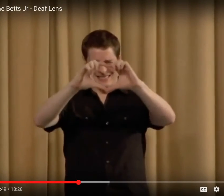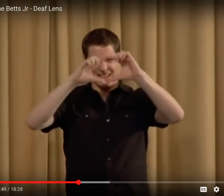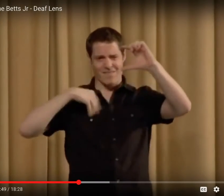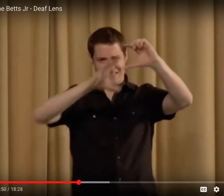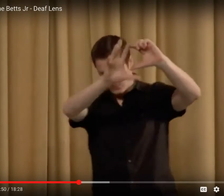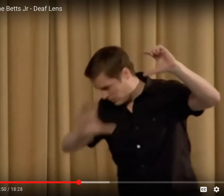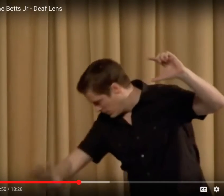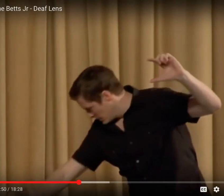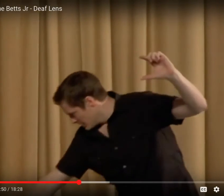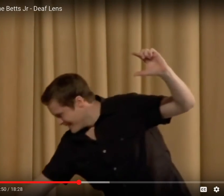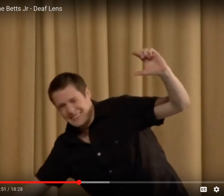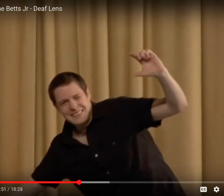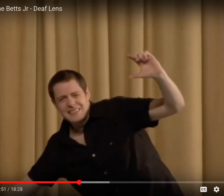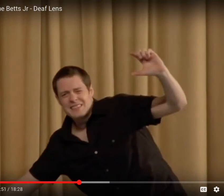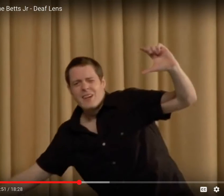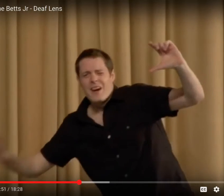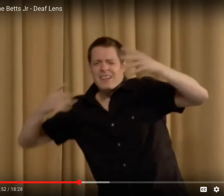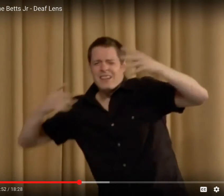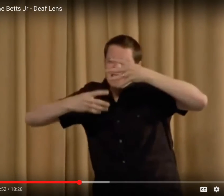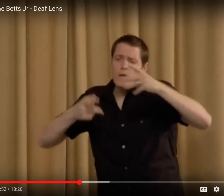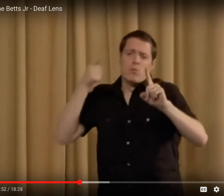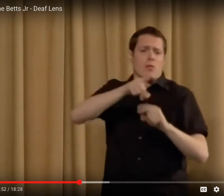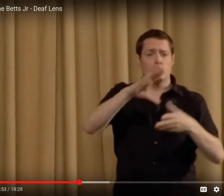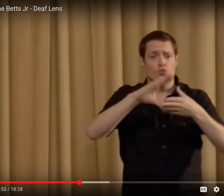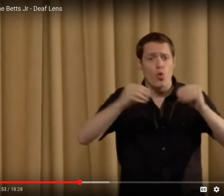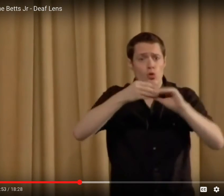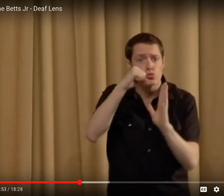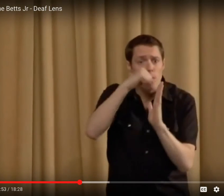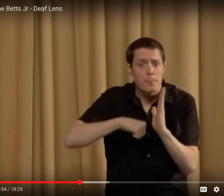I know it's really small. It's a huge list.